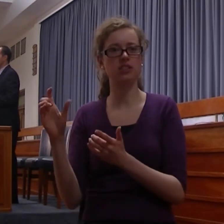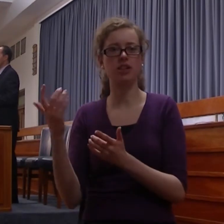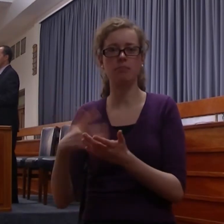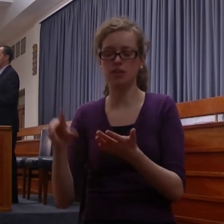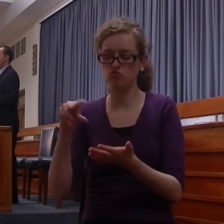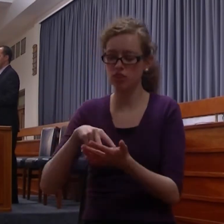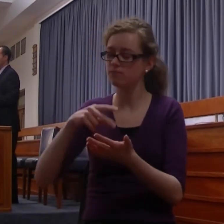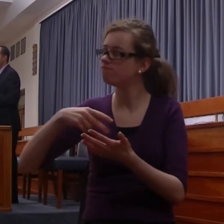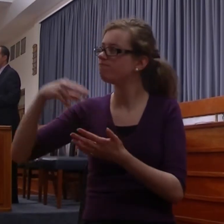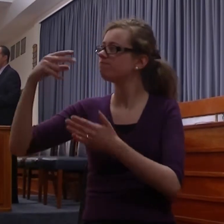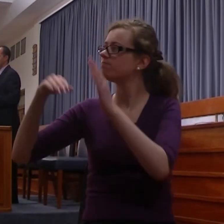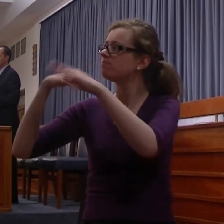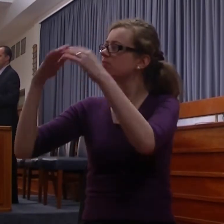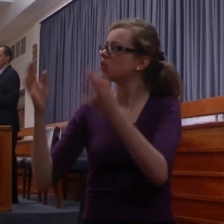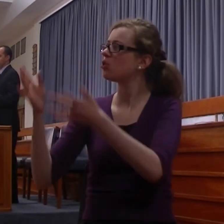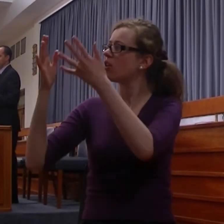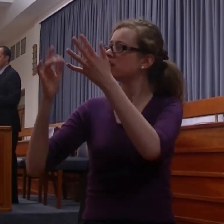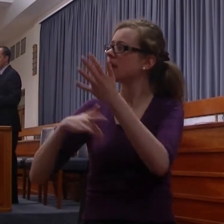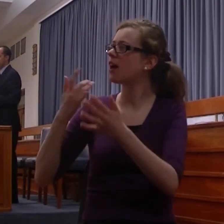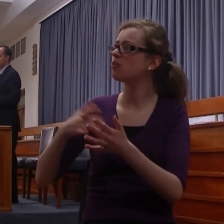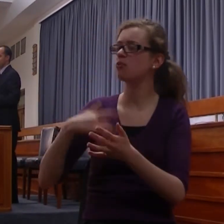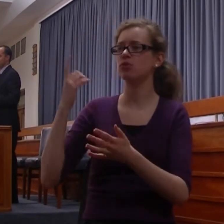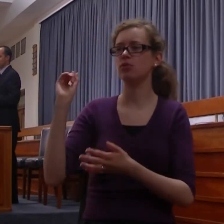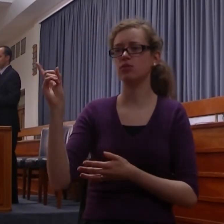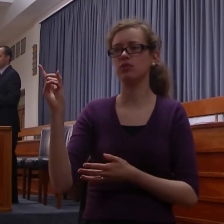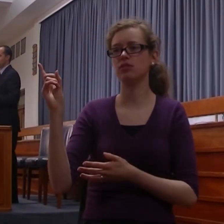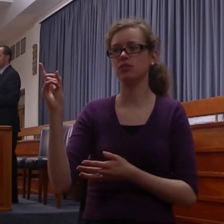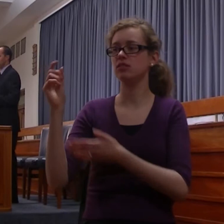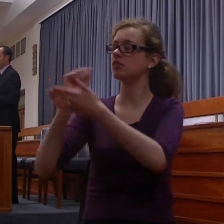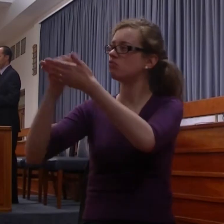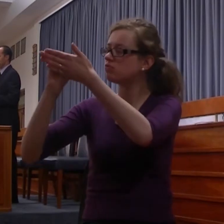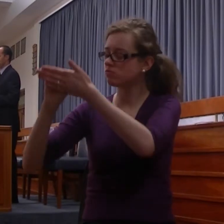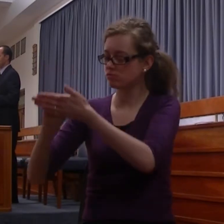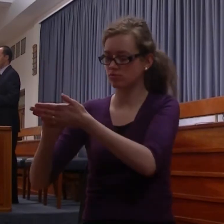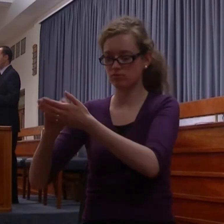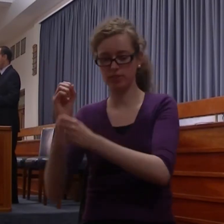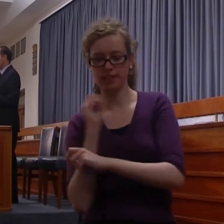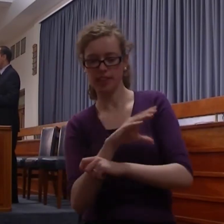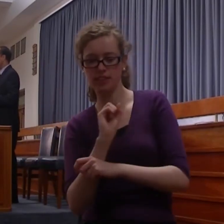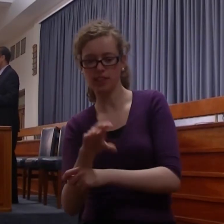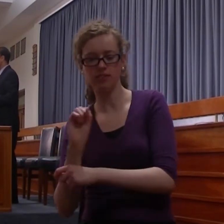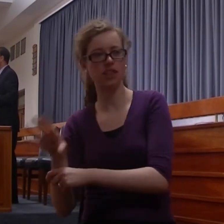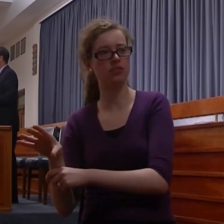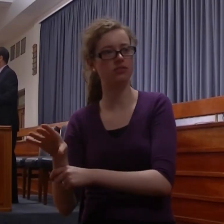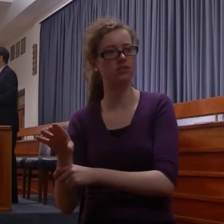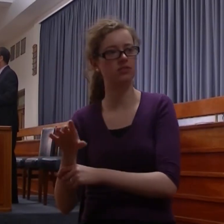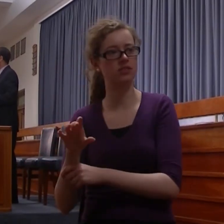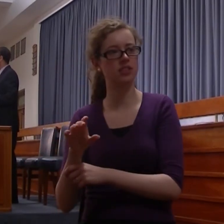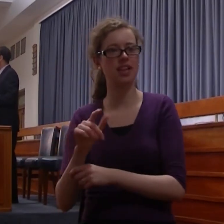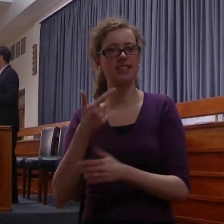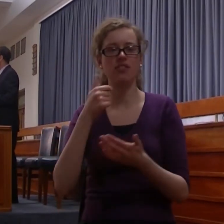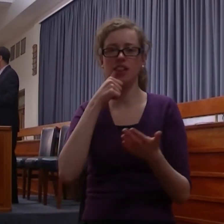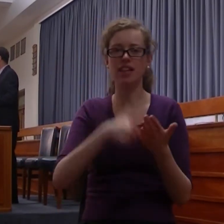letters sent by the Lord Jesus Christ. The risen Lord, the glorious Lord, the living Lord